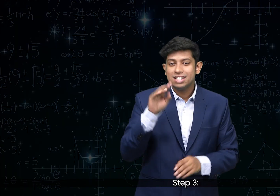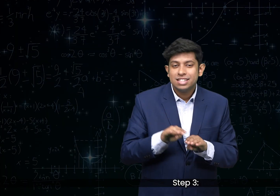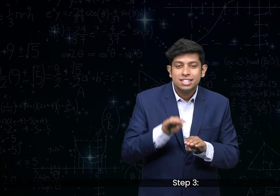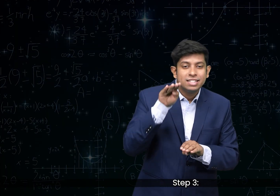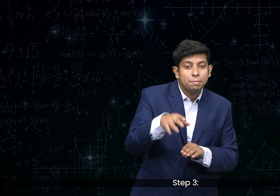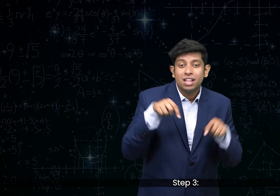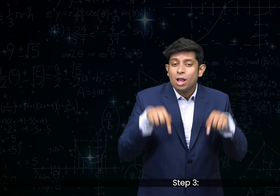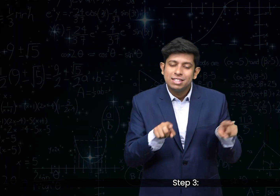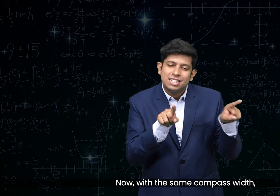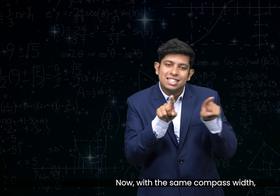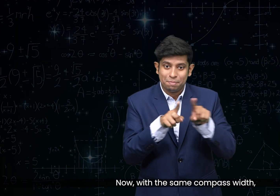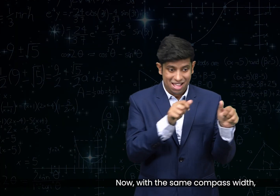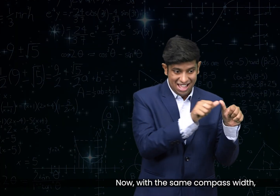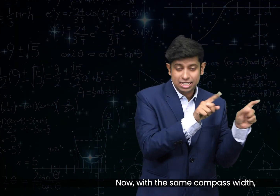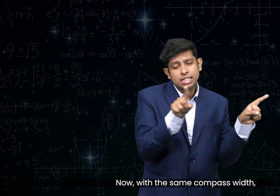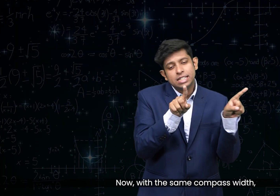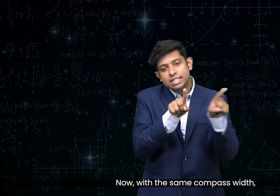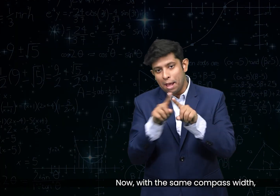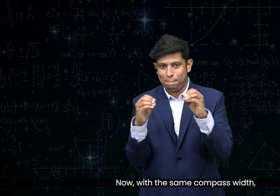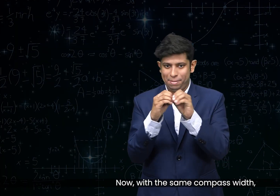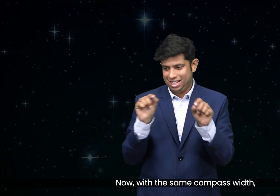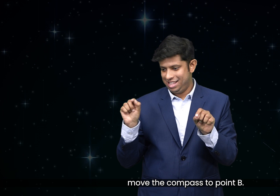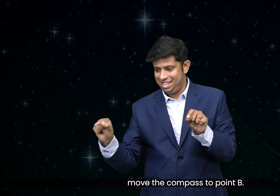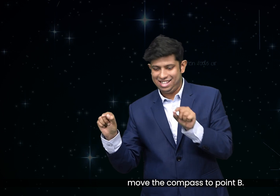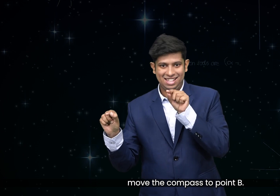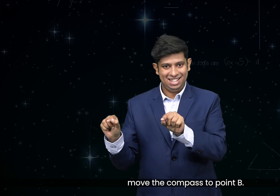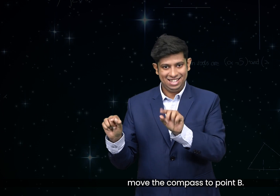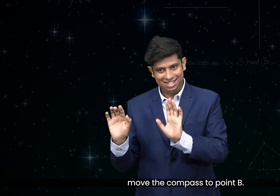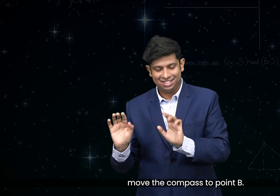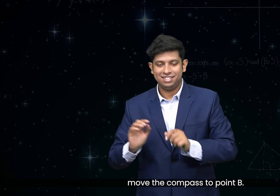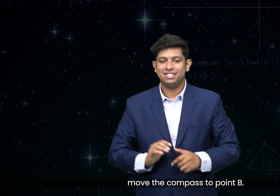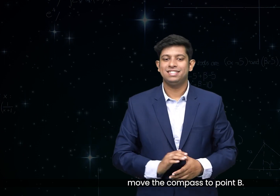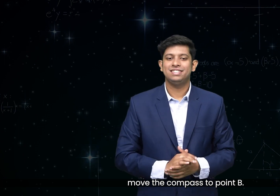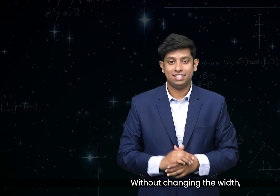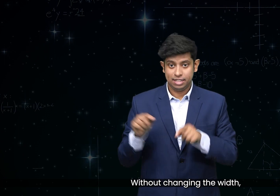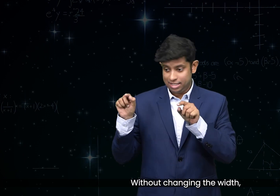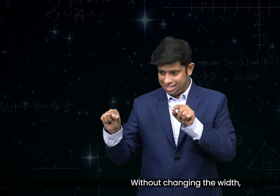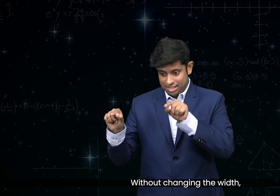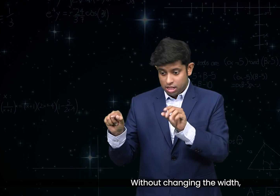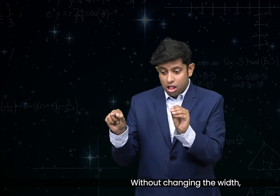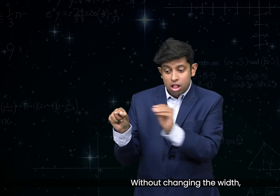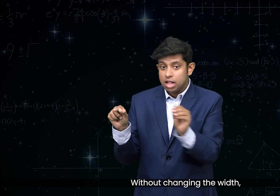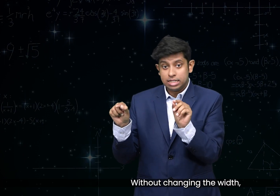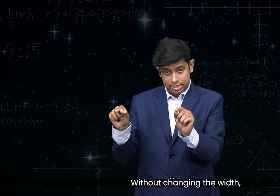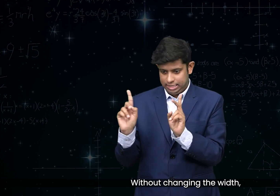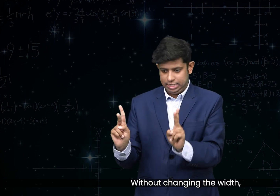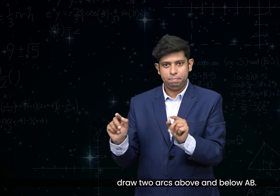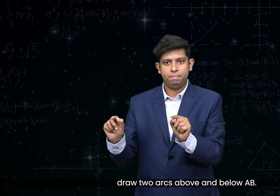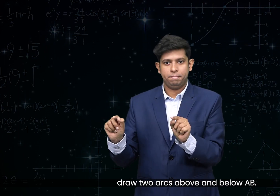Step 3. Now with the same compass width, move the compass to point B. Without changing the width, draw